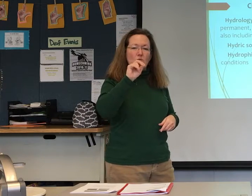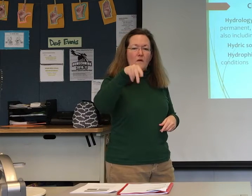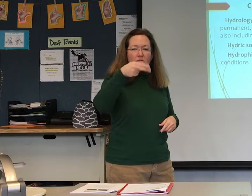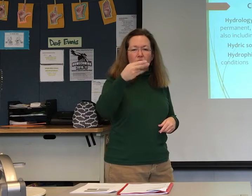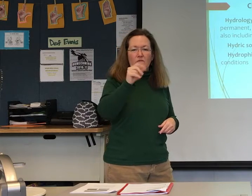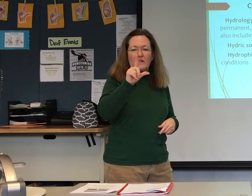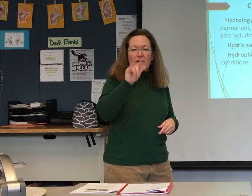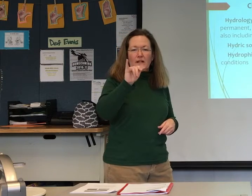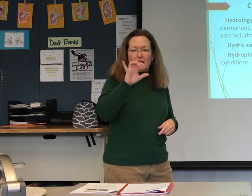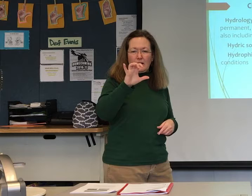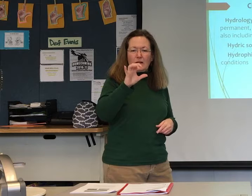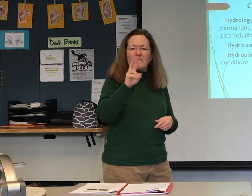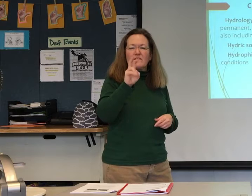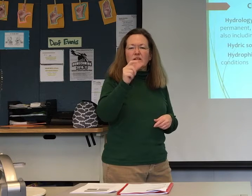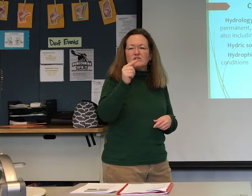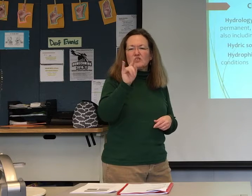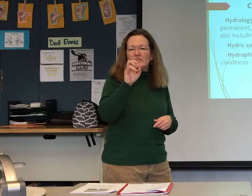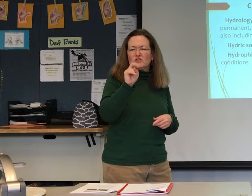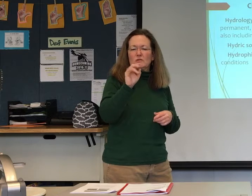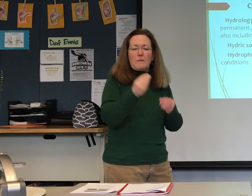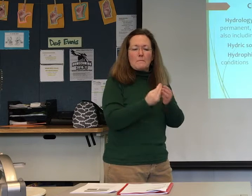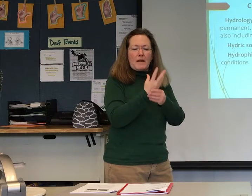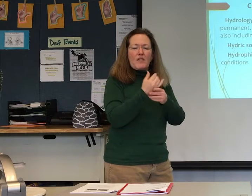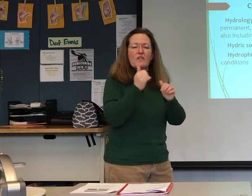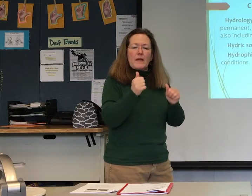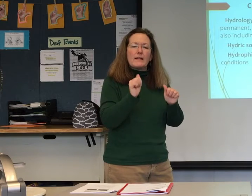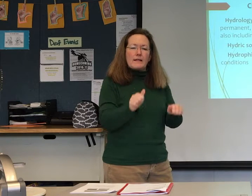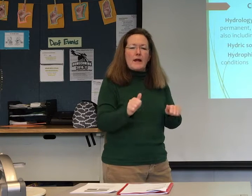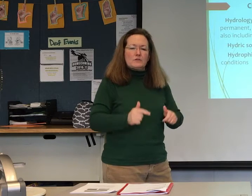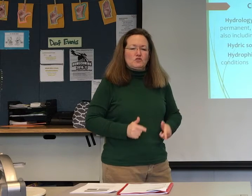to water conditions, to wet conditions.